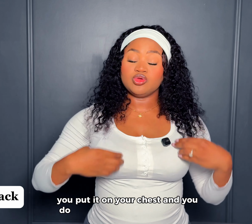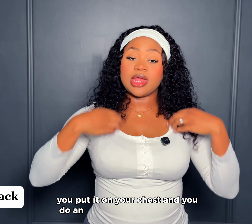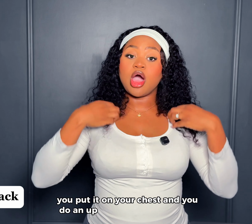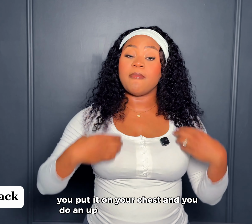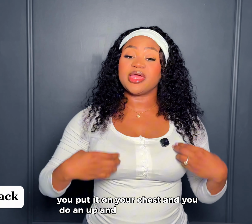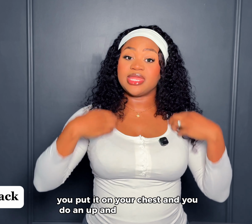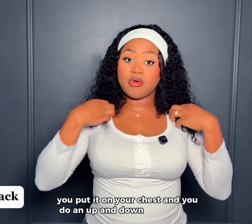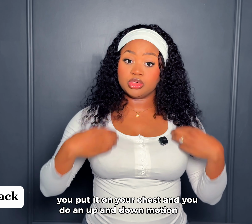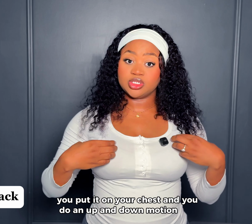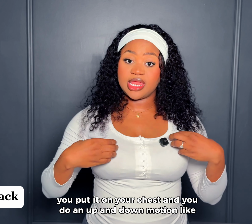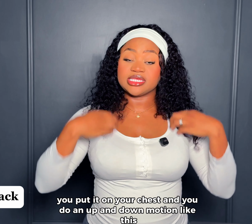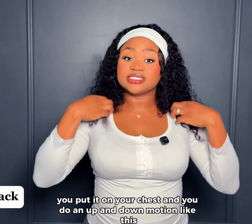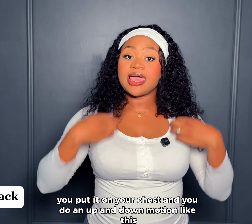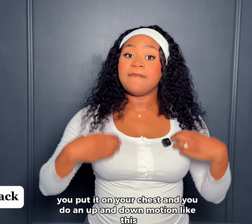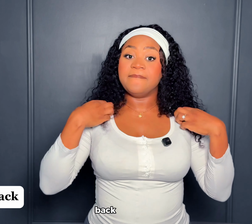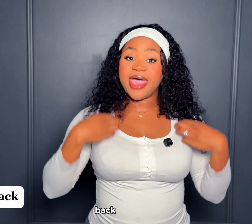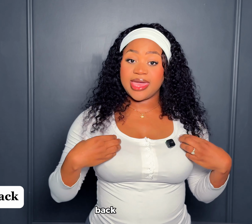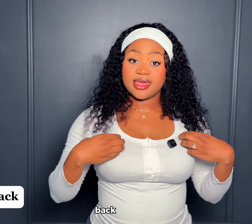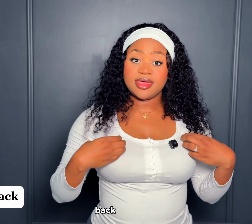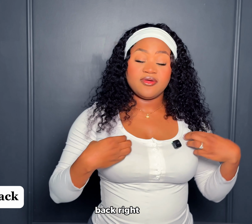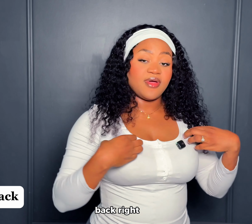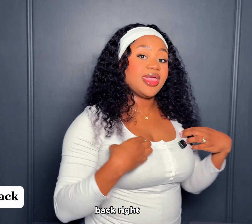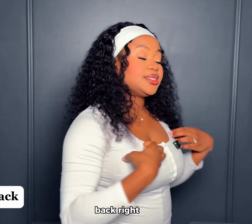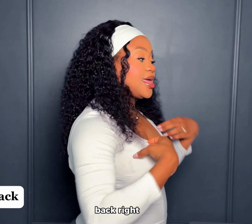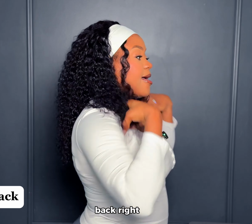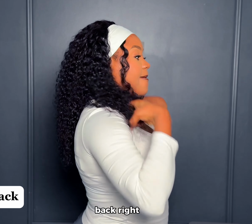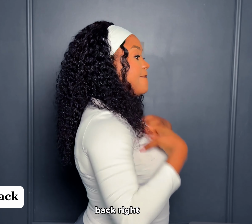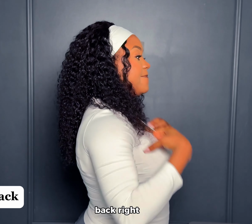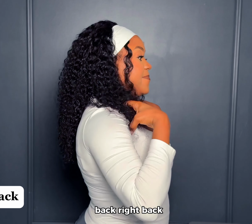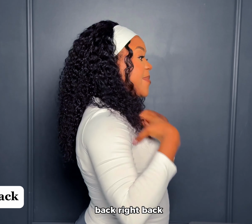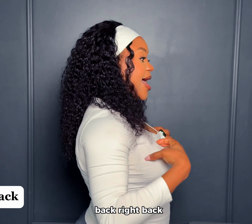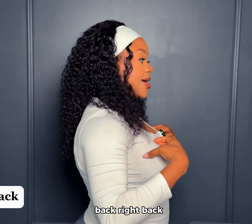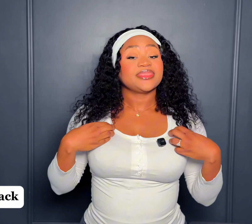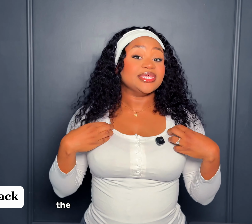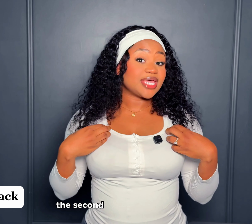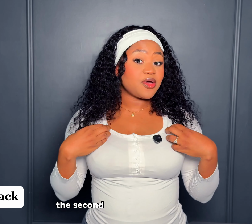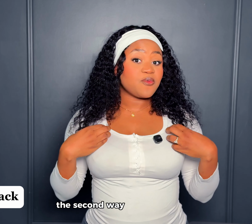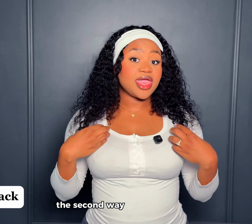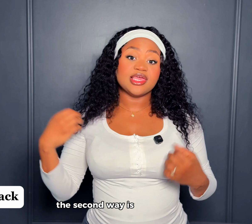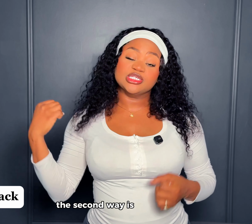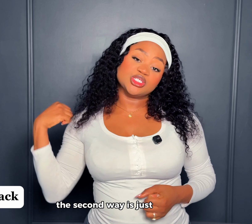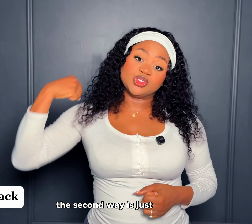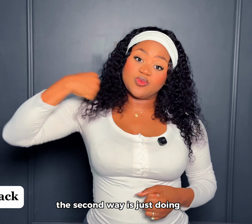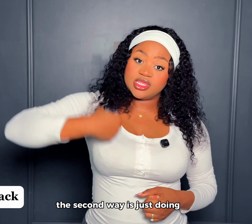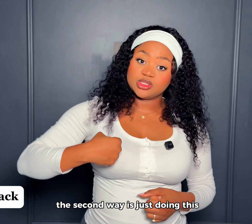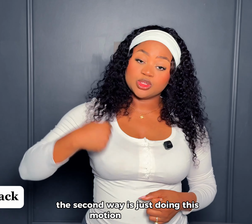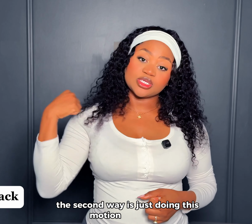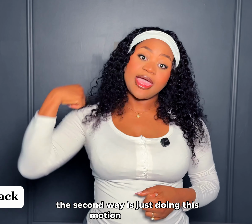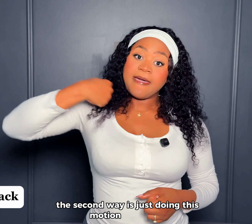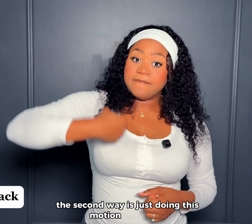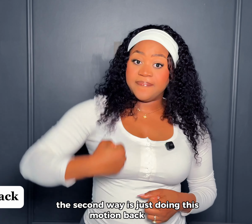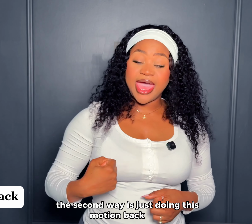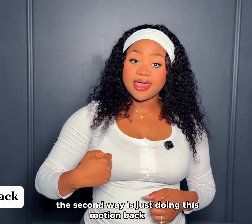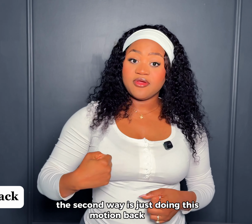an up and down motion like this. Bag, right? Bag. The second way is just doing this motion. Bag,